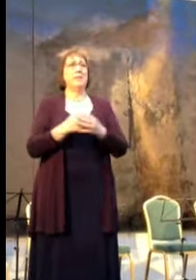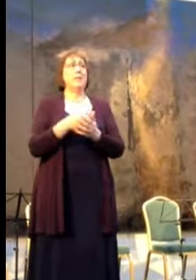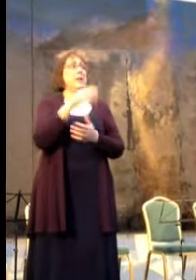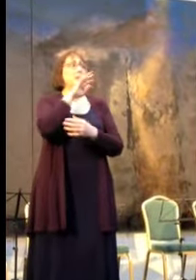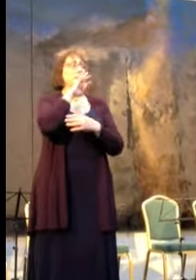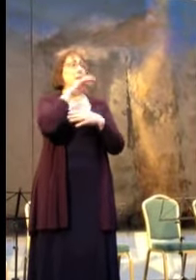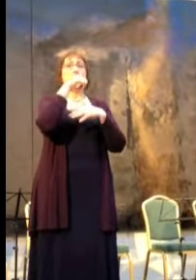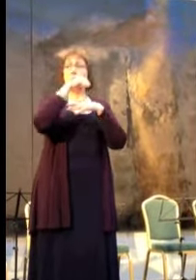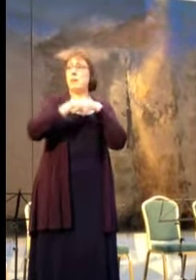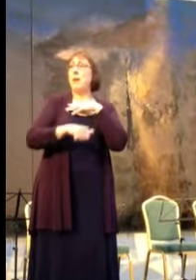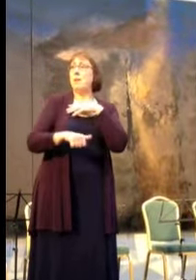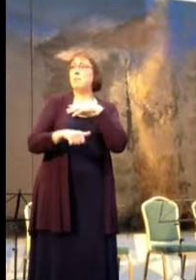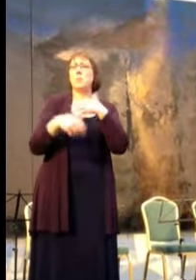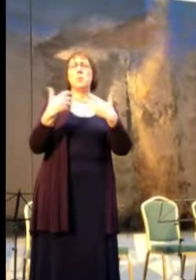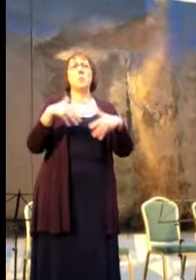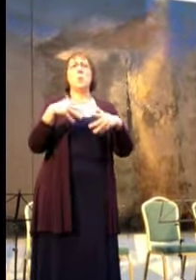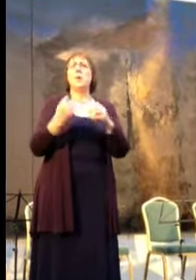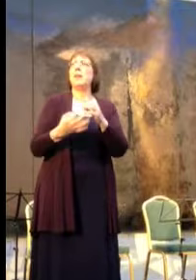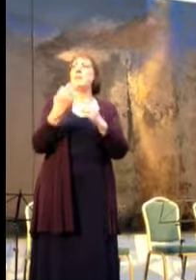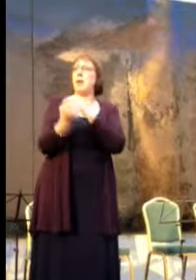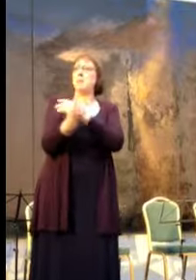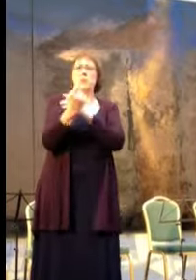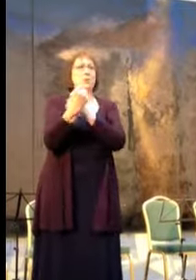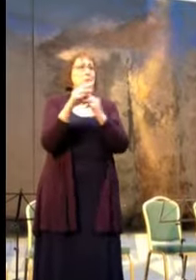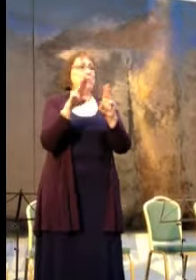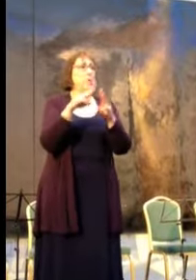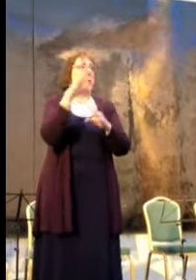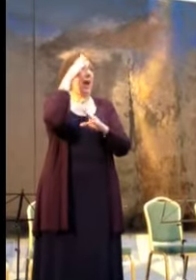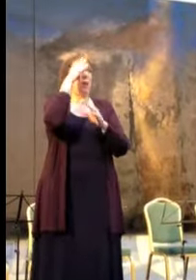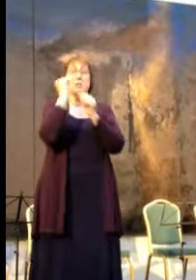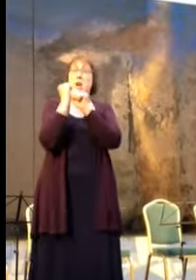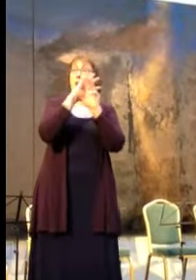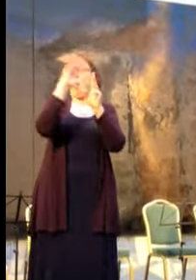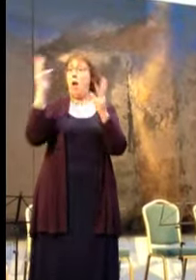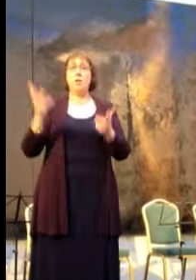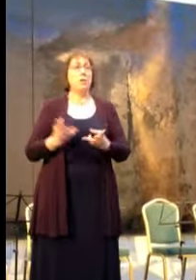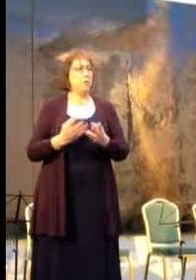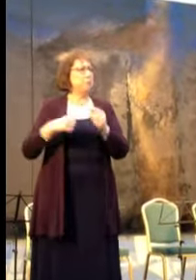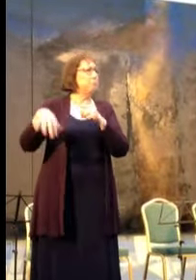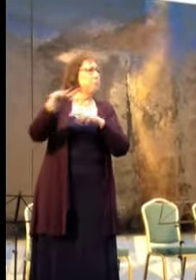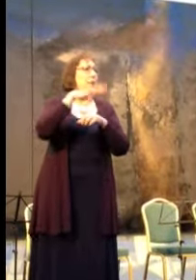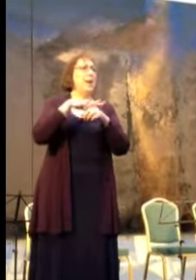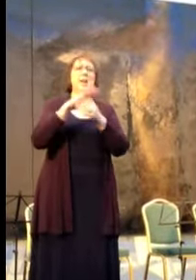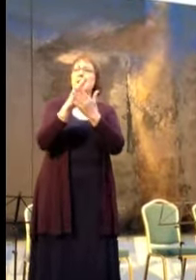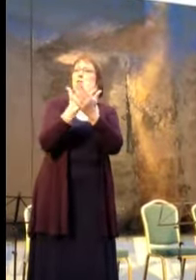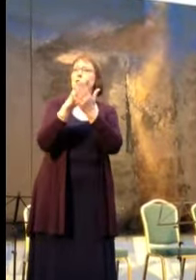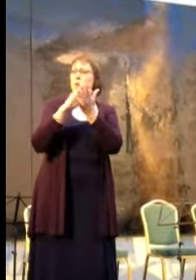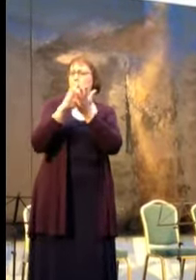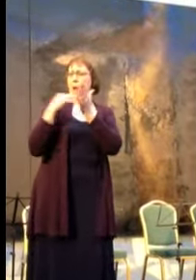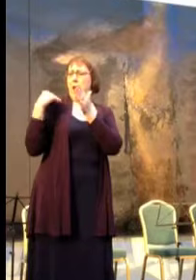Day law Fela Podrick. It's an opportunity for Irish people everywhere to joyously acknowledge our shared heritage and